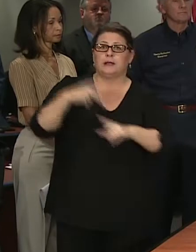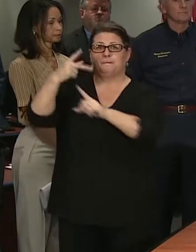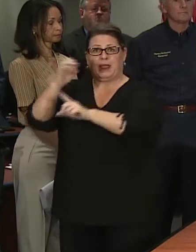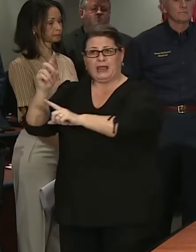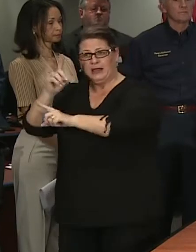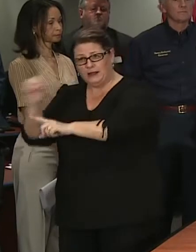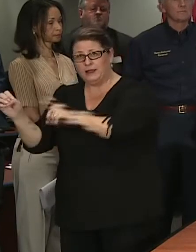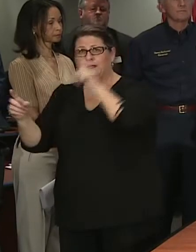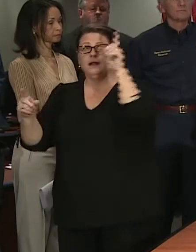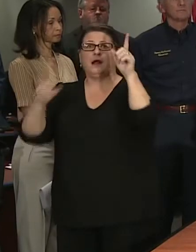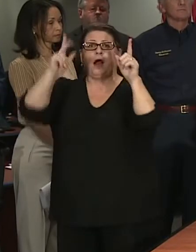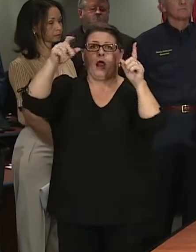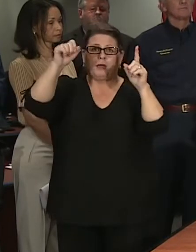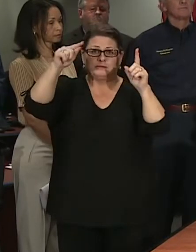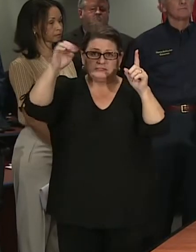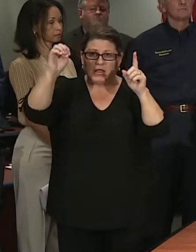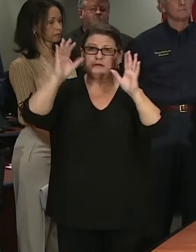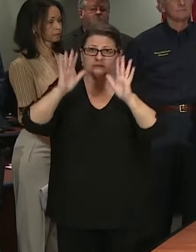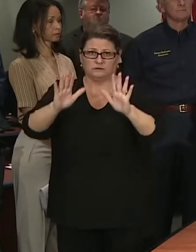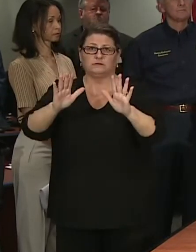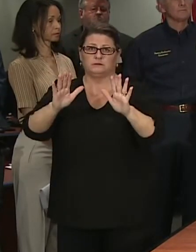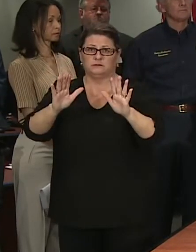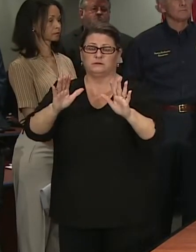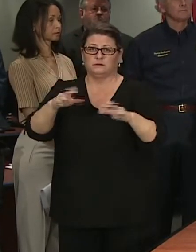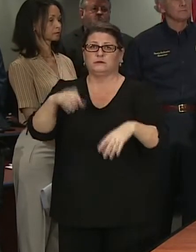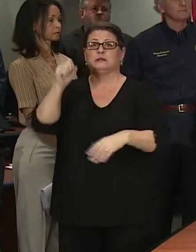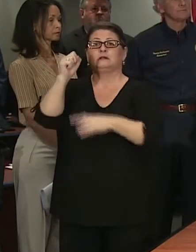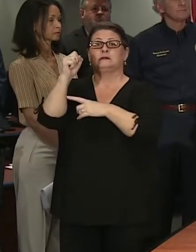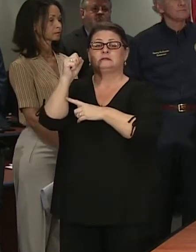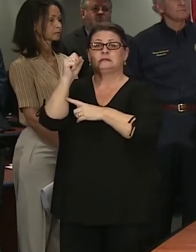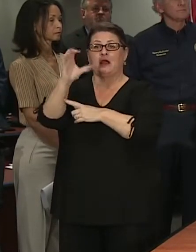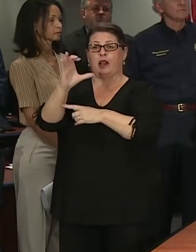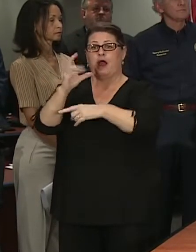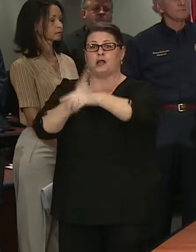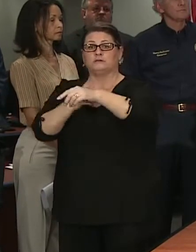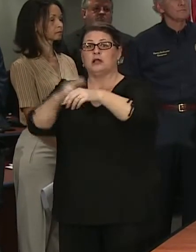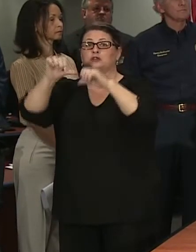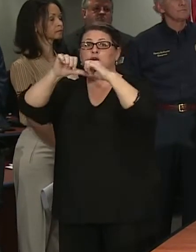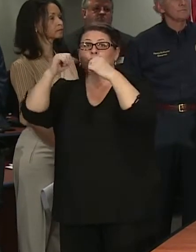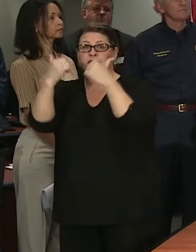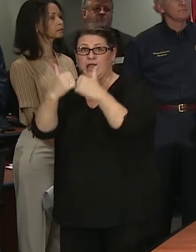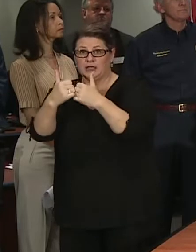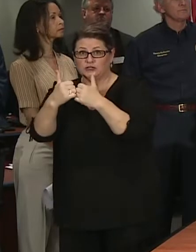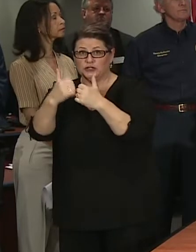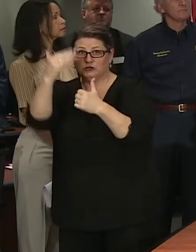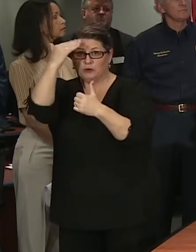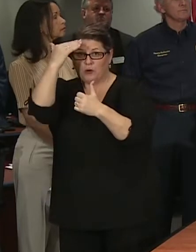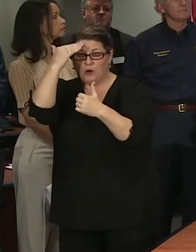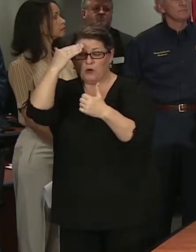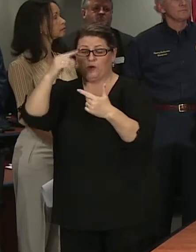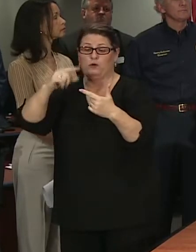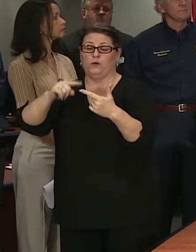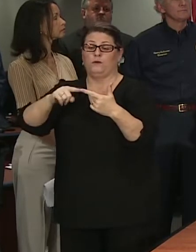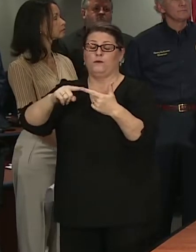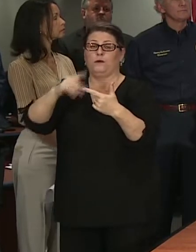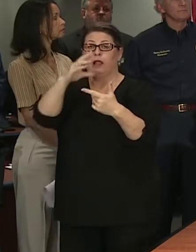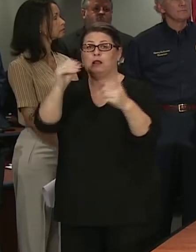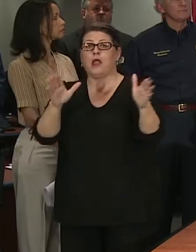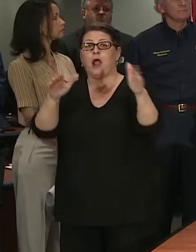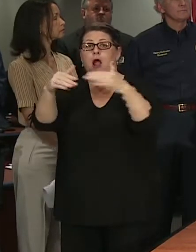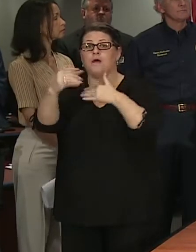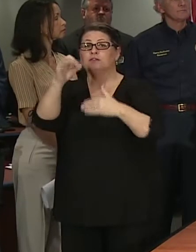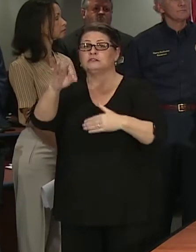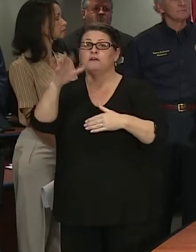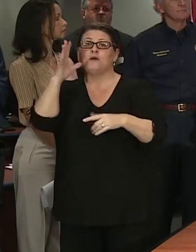state. It is a plan that has been vetted by the South Carolina Hospital Association and by the Office of Rural